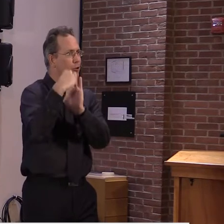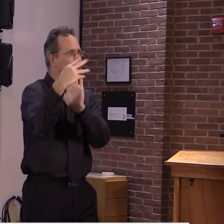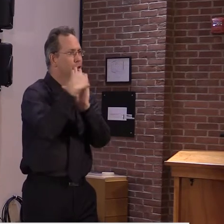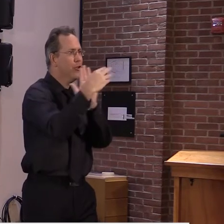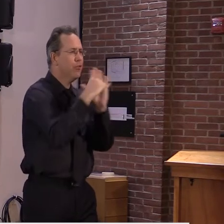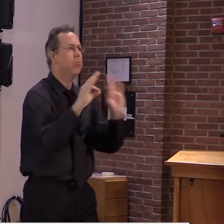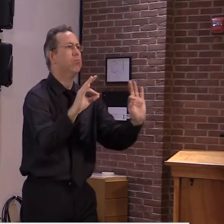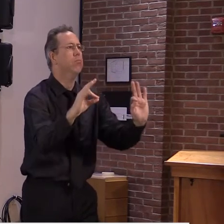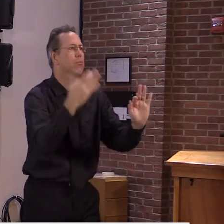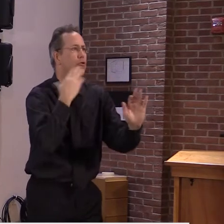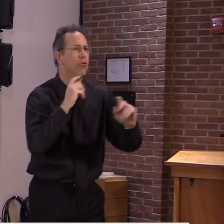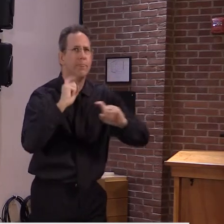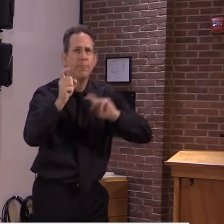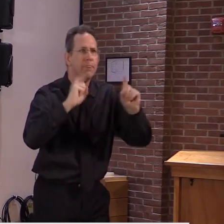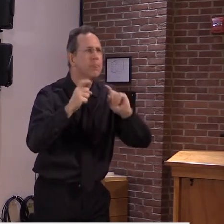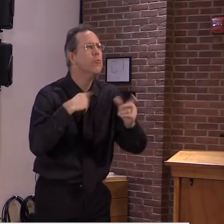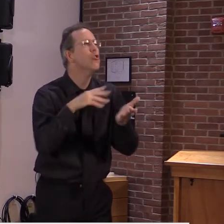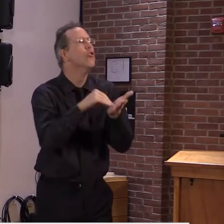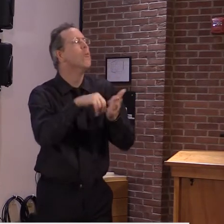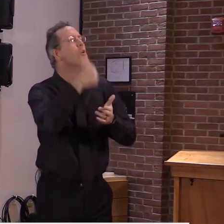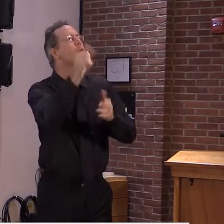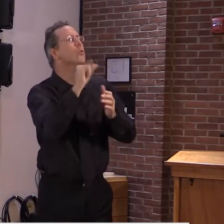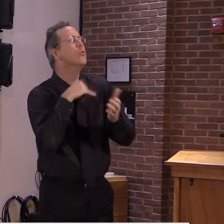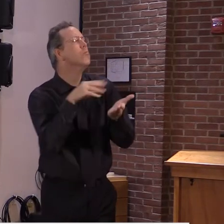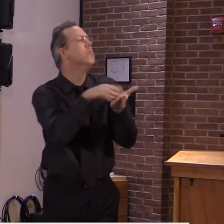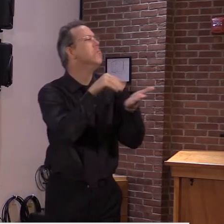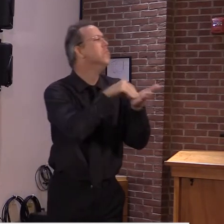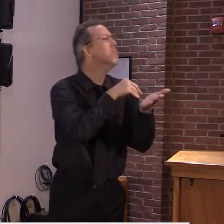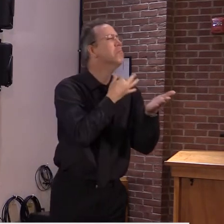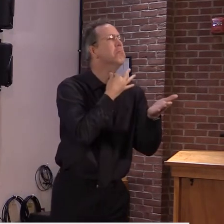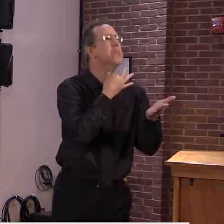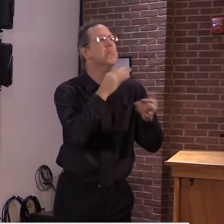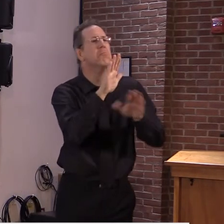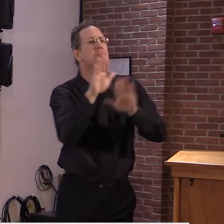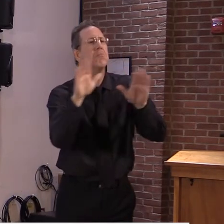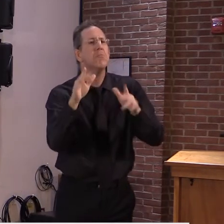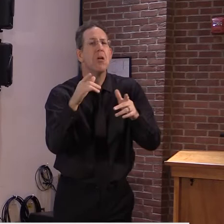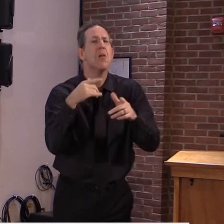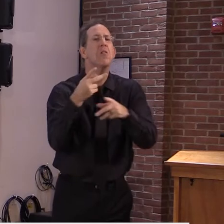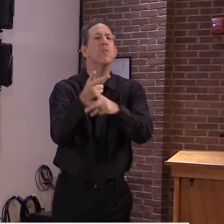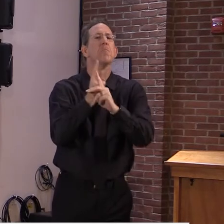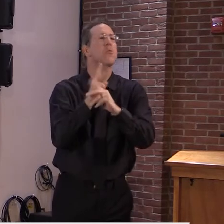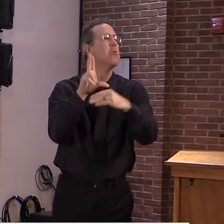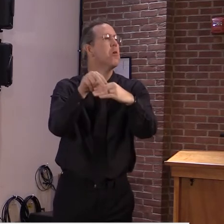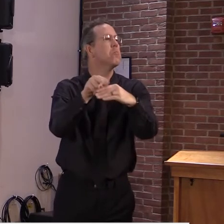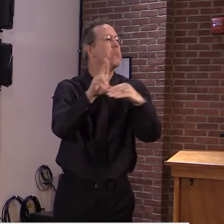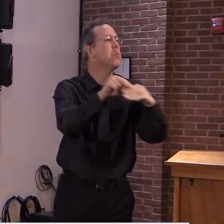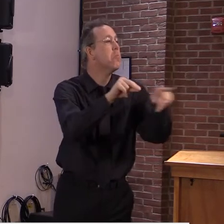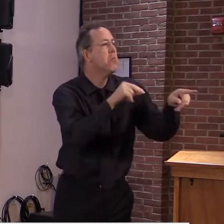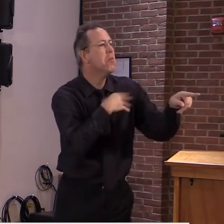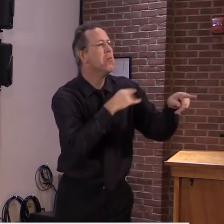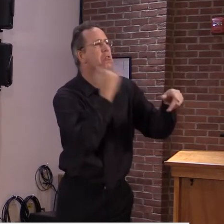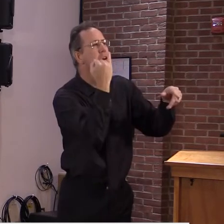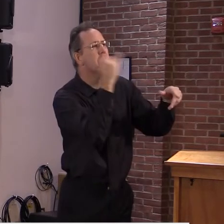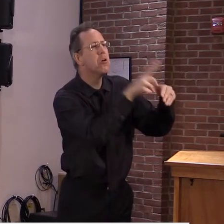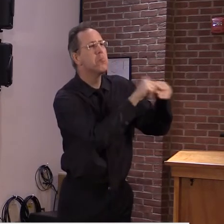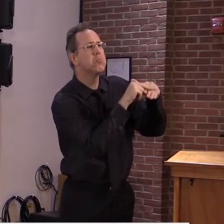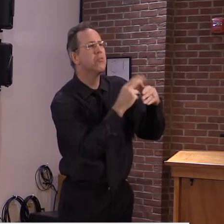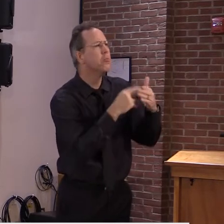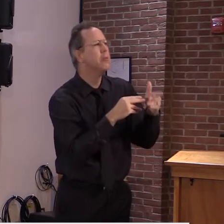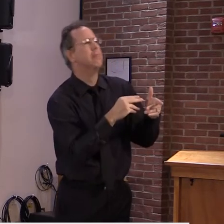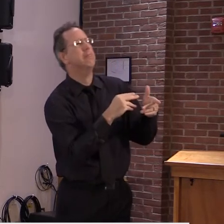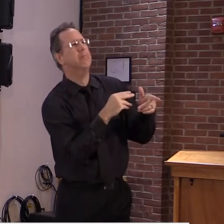if we'll let the pundits decide what we could have done better. But at this point, I'm satisfied with what we've